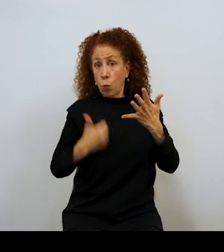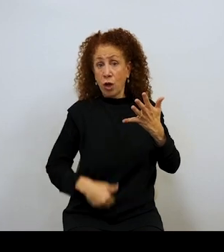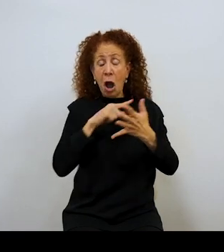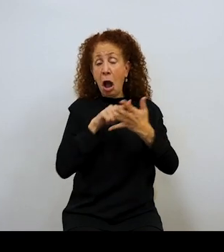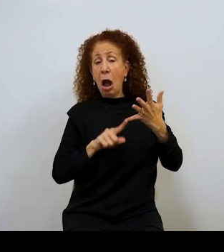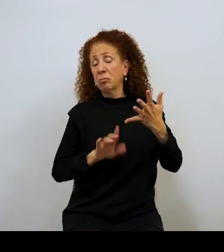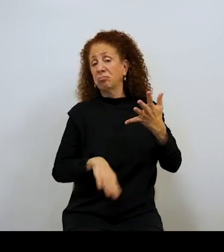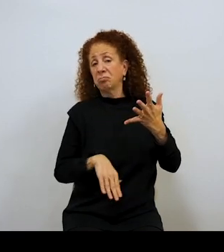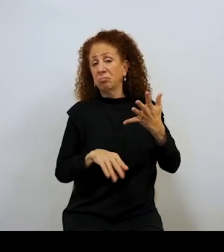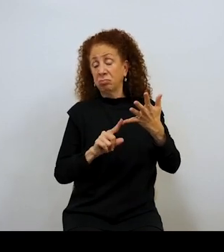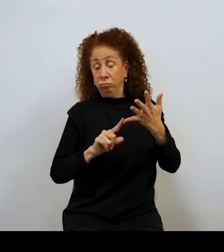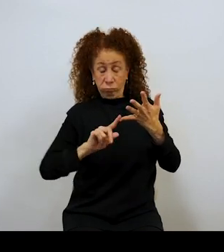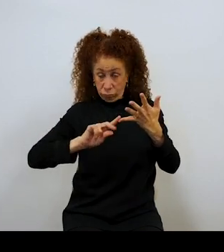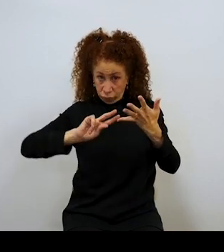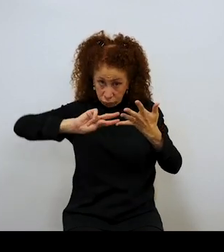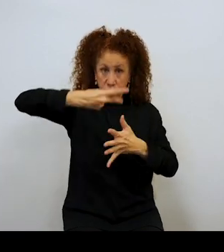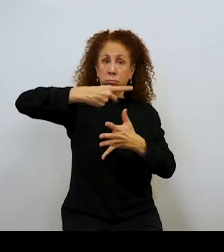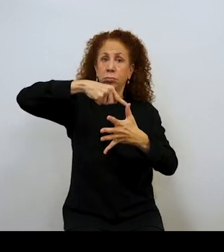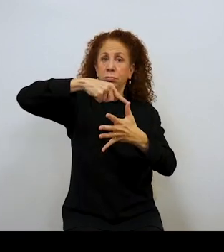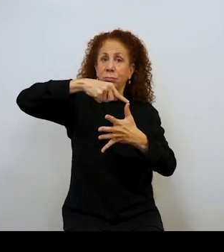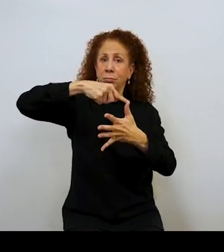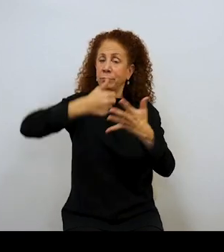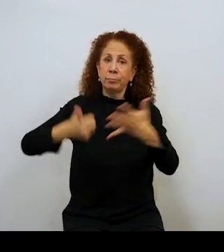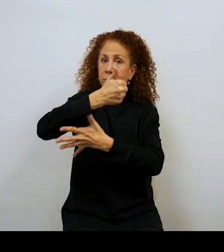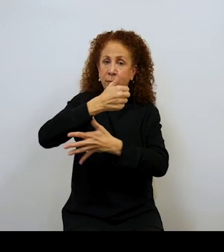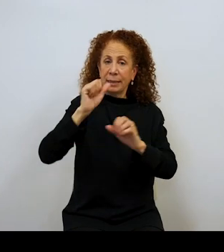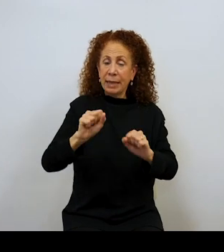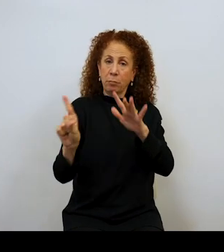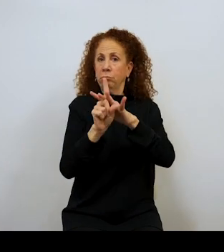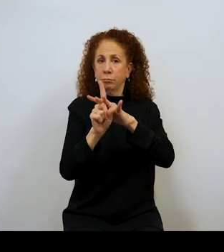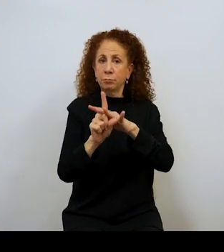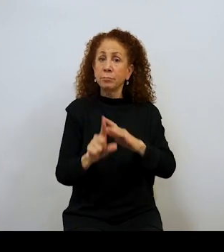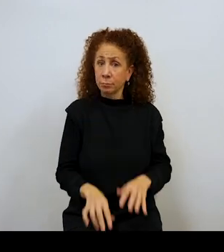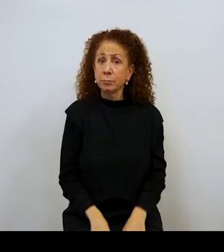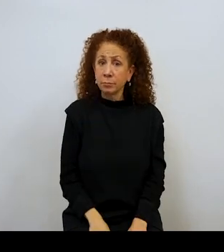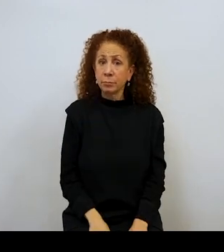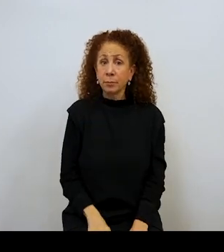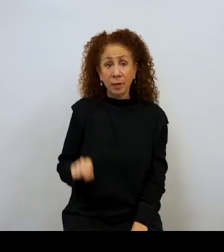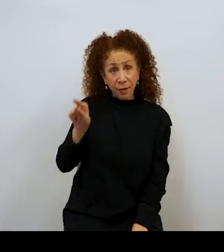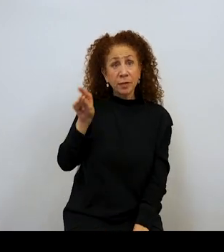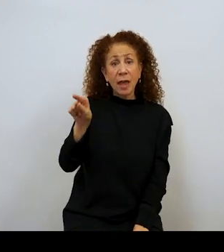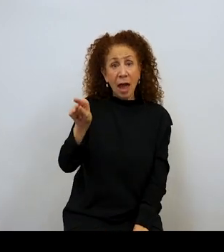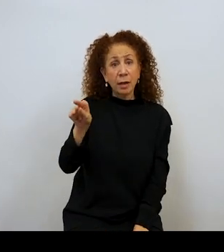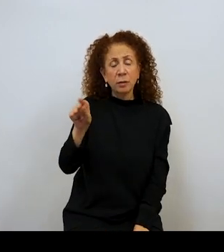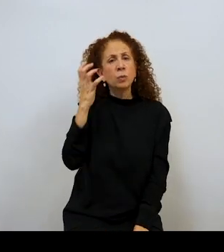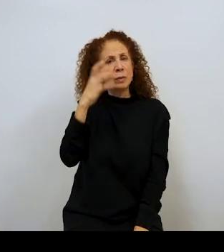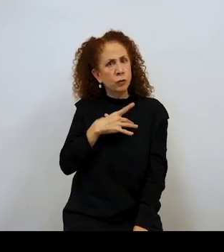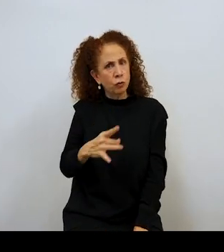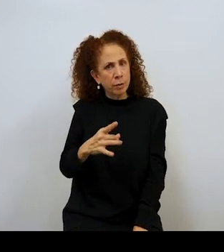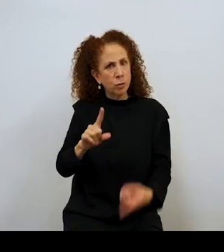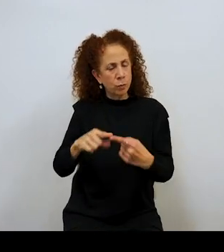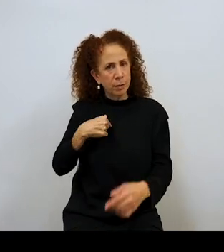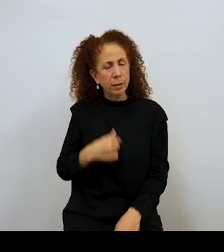key can suddenly become much, much louder. Mm-hmm. And that was what was really so interesting to